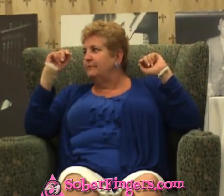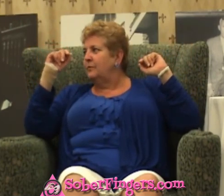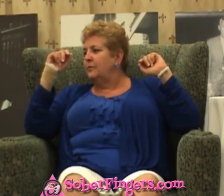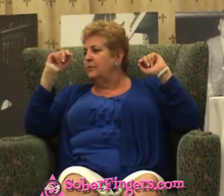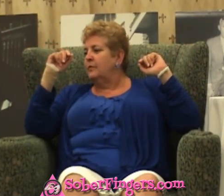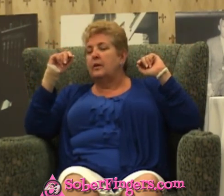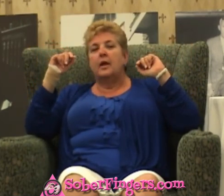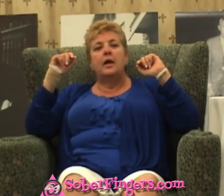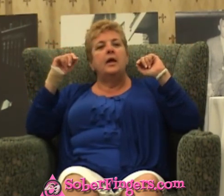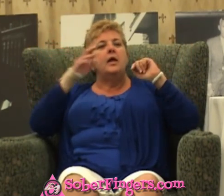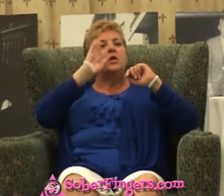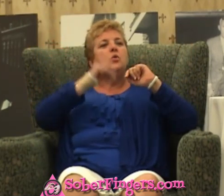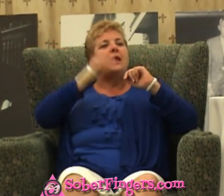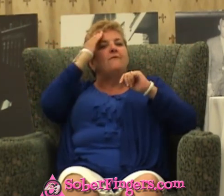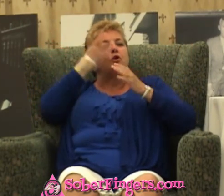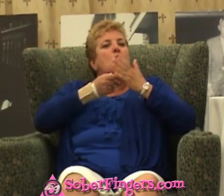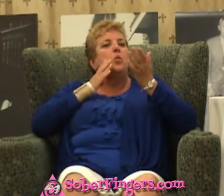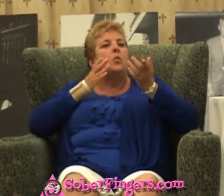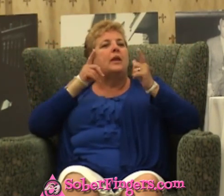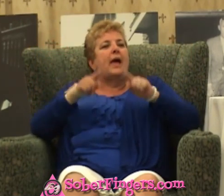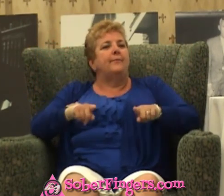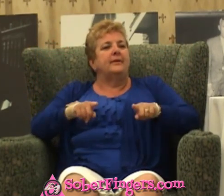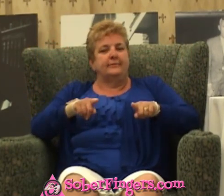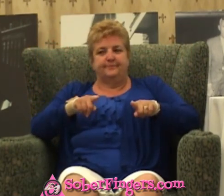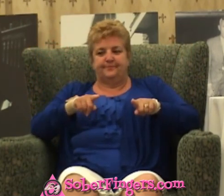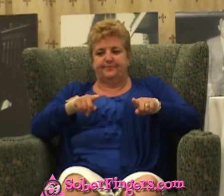You never know what's going to come around. You know, Billy S. always says that God sees around